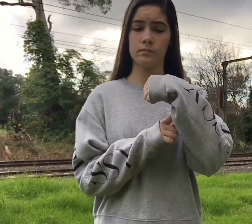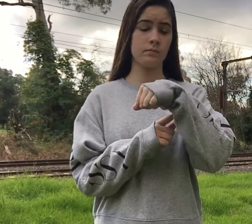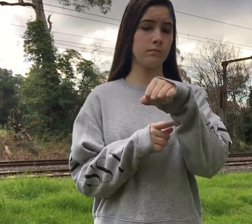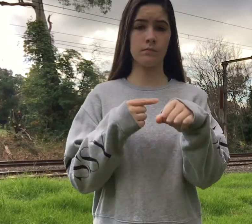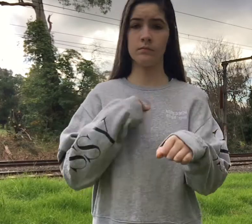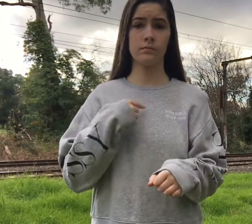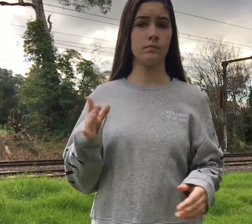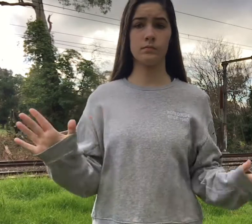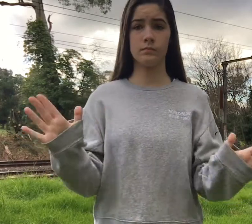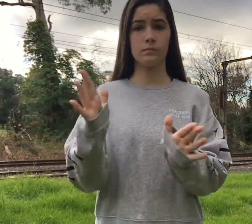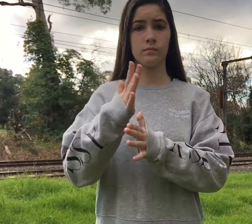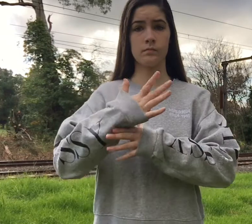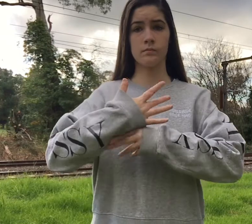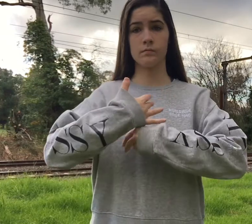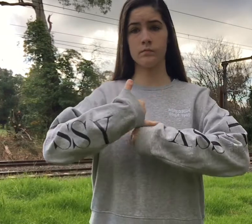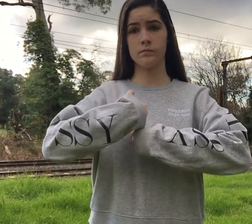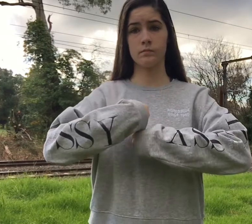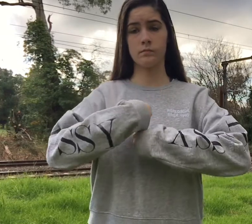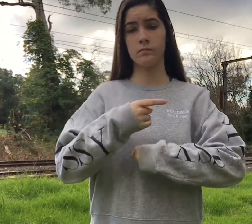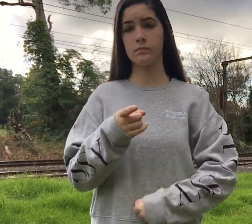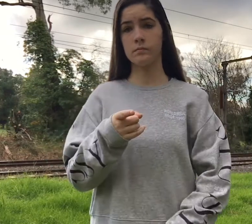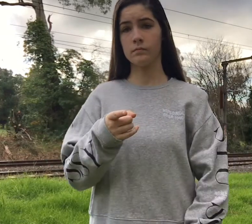No, I just wanna hold ya.